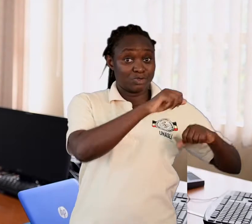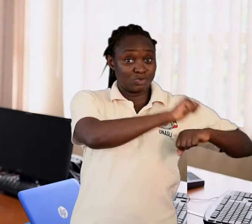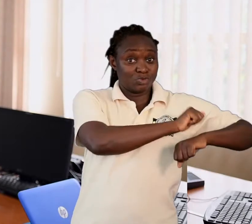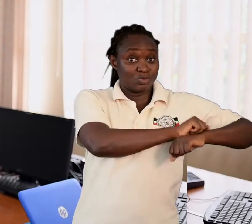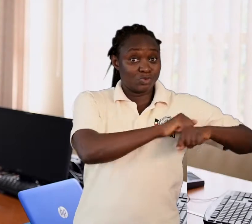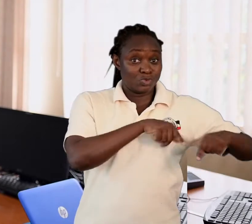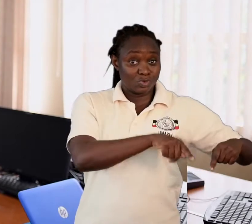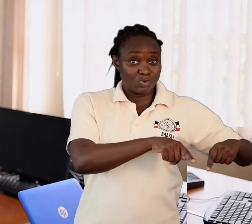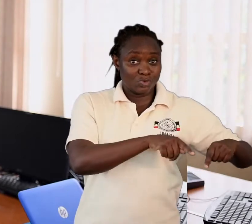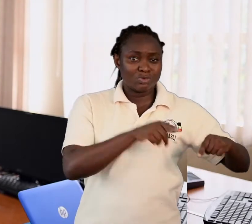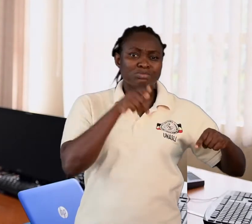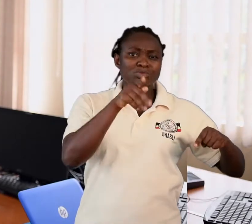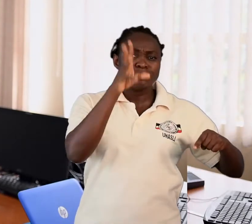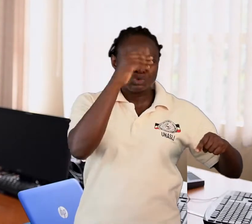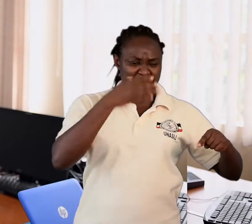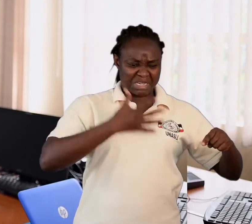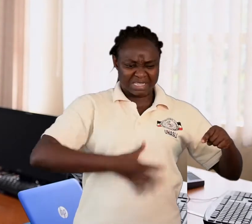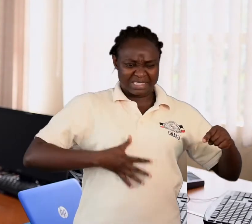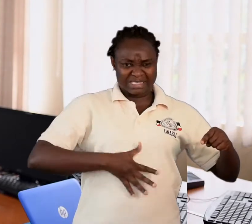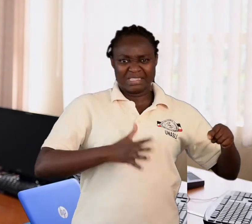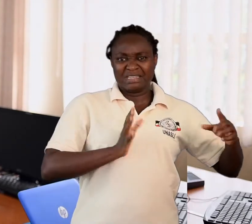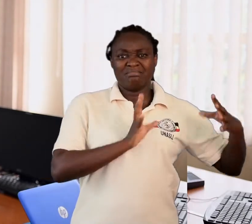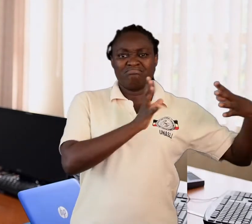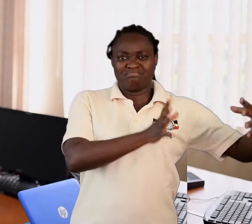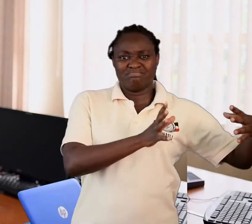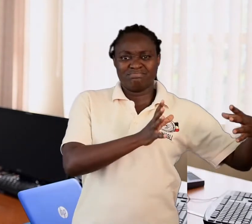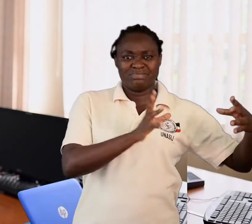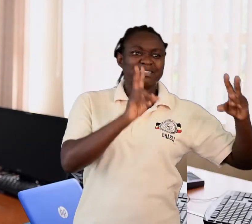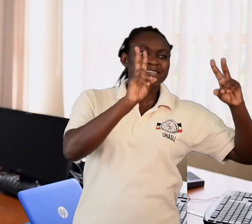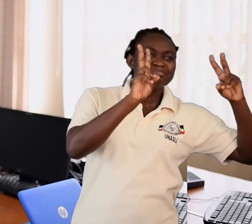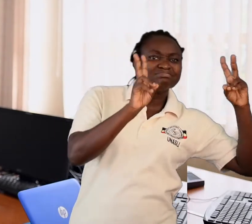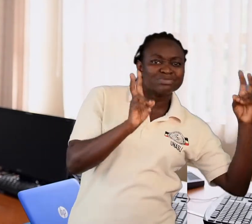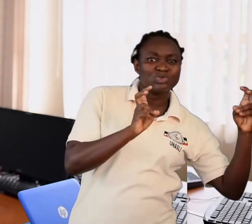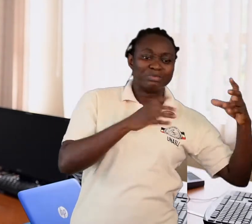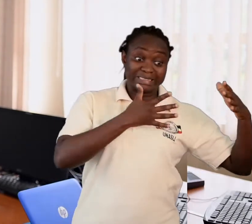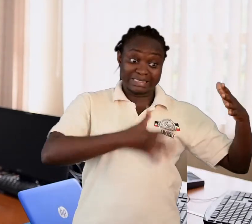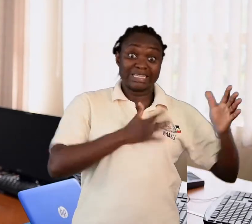you studied science as a single subject.